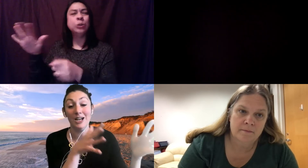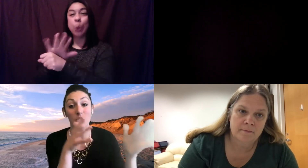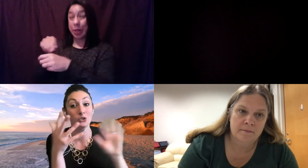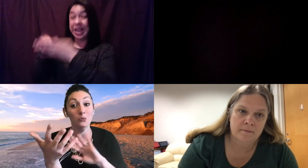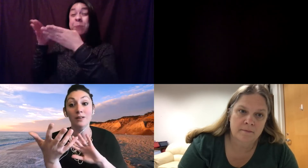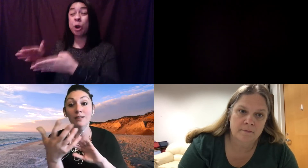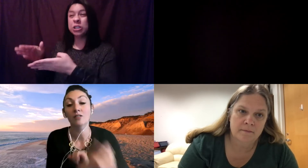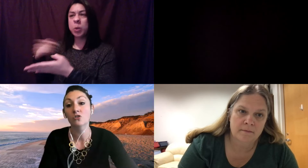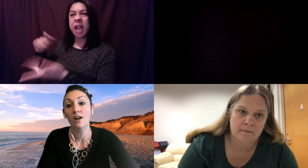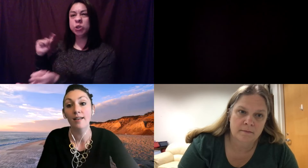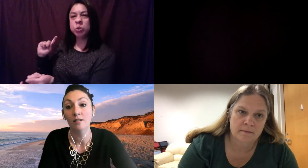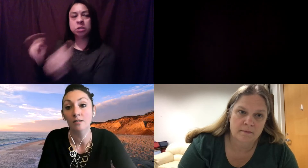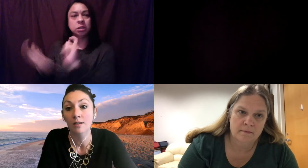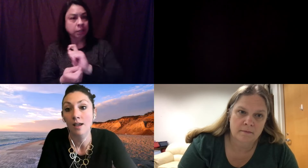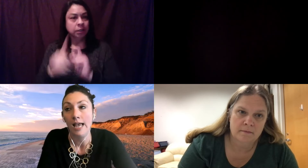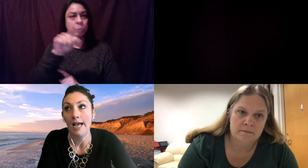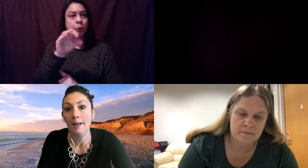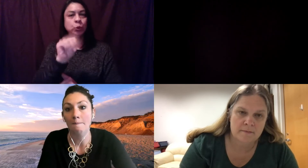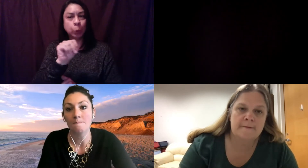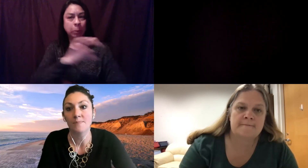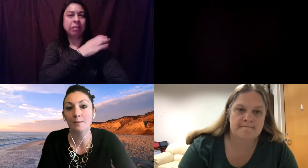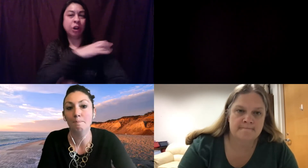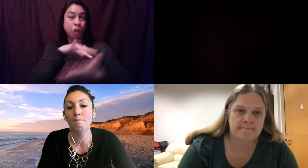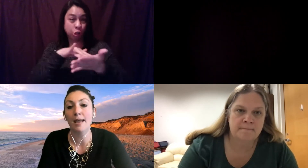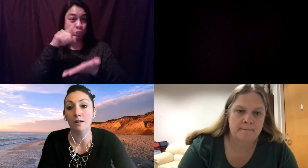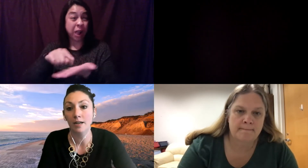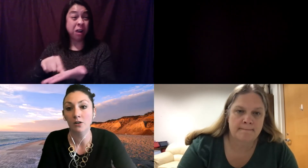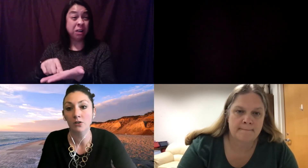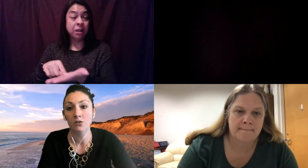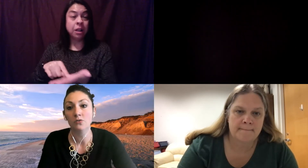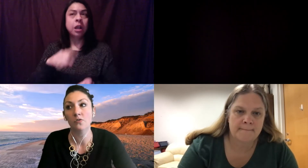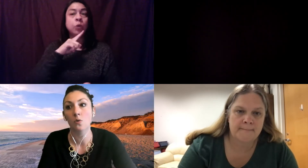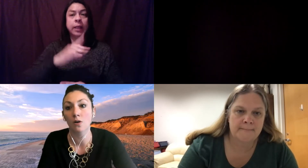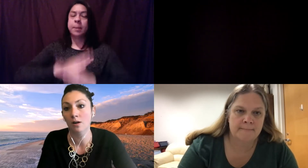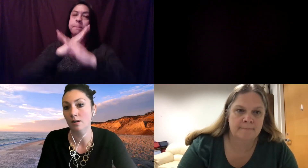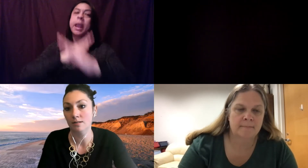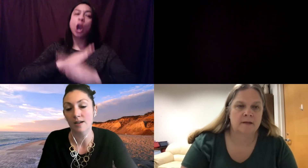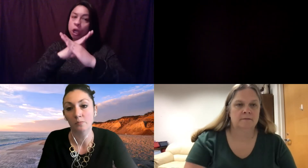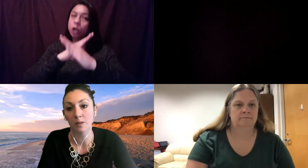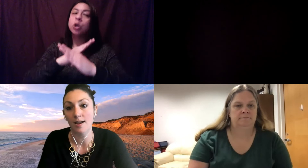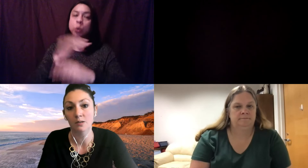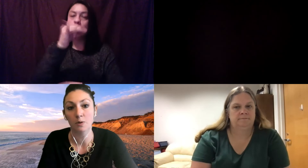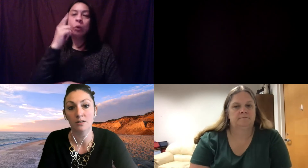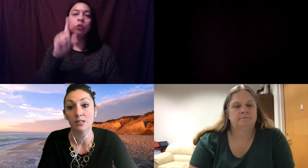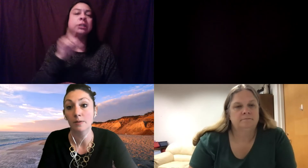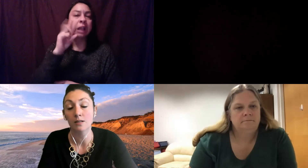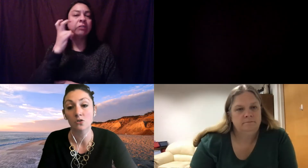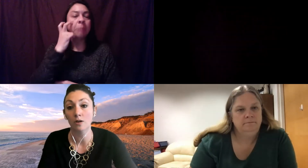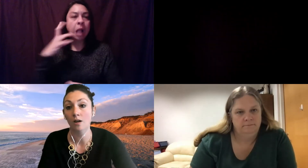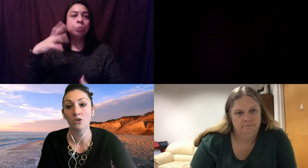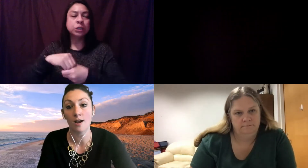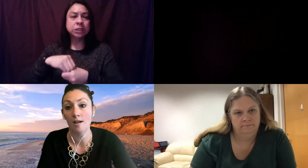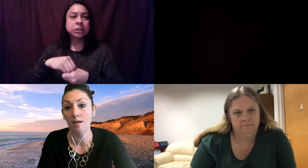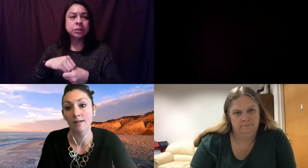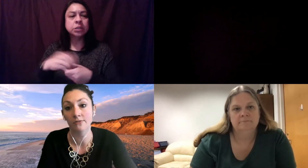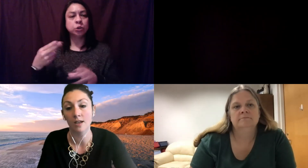it a Zoom clinical trial, the barriers for deafblind participants joining